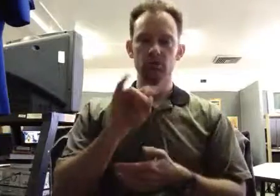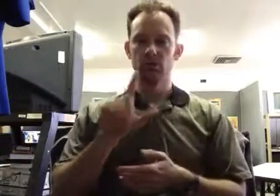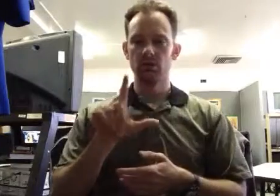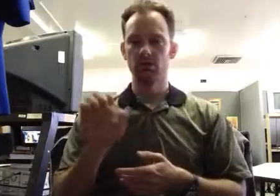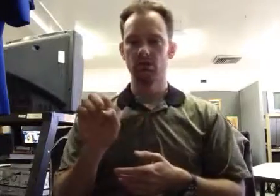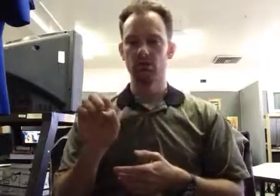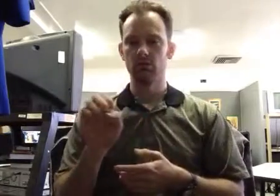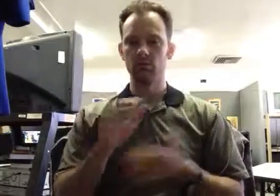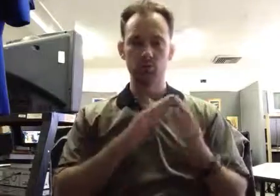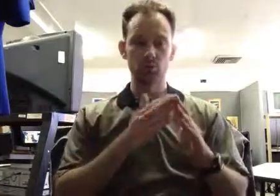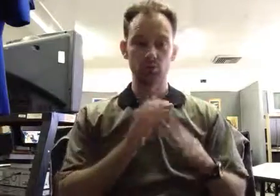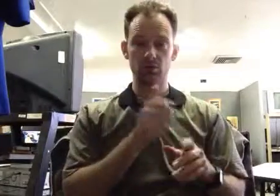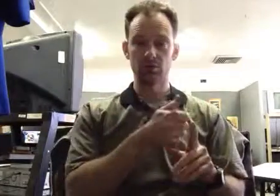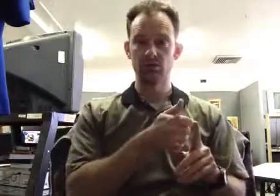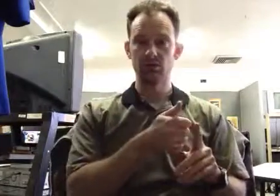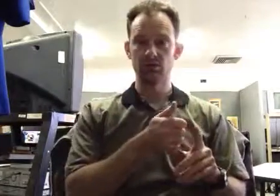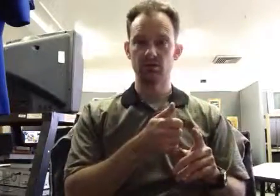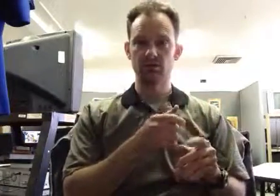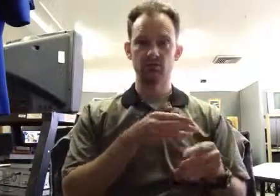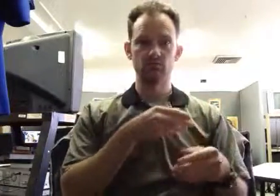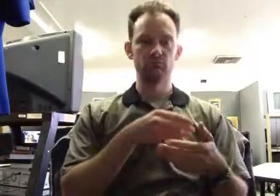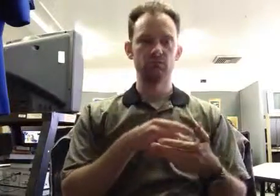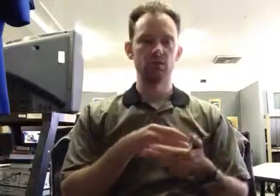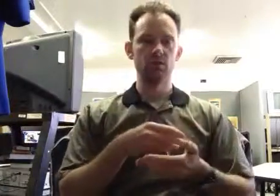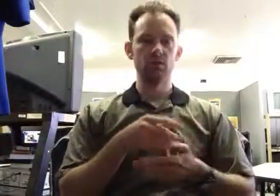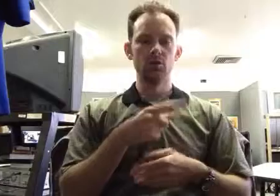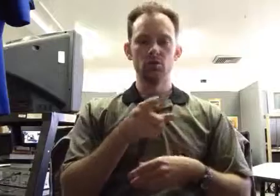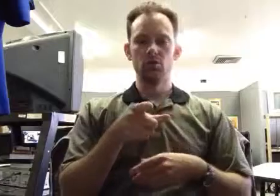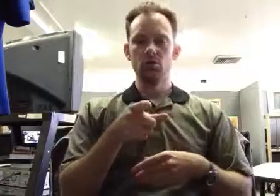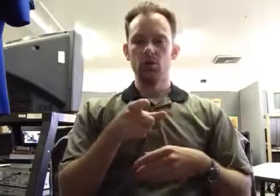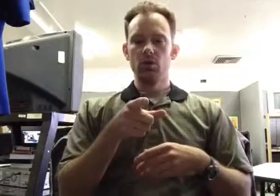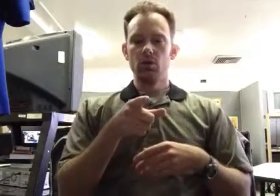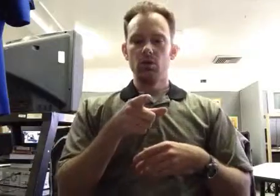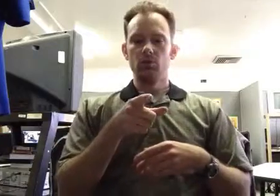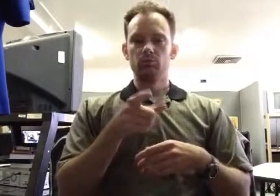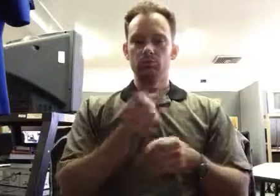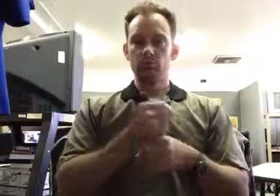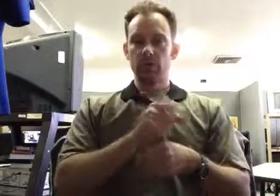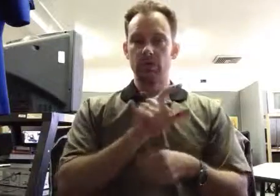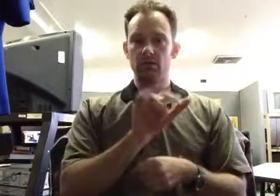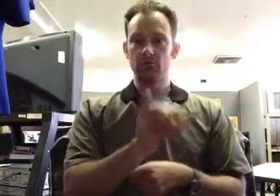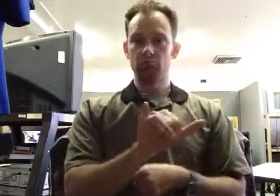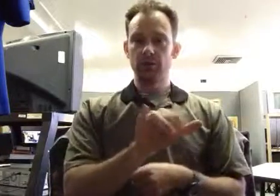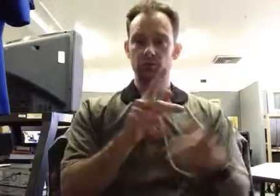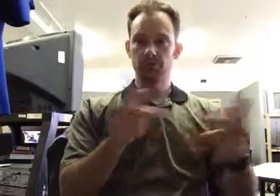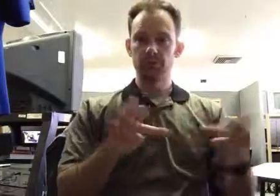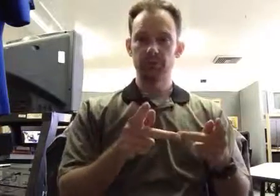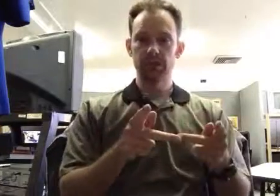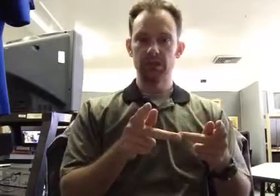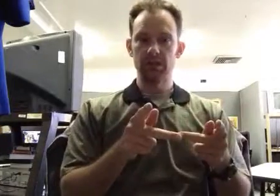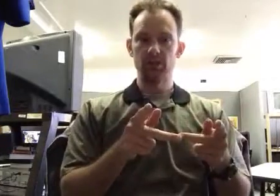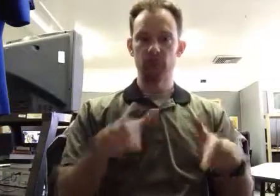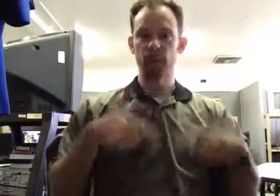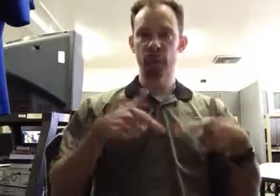of its way to make this a wonderful living place for this young priest. Well, my friend, who was married with three